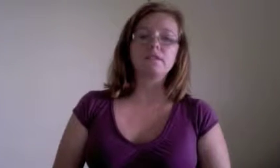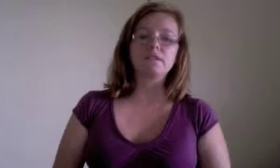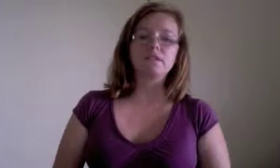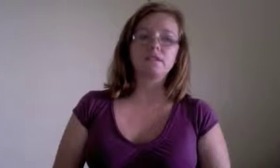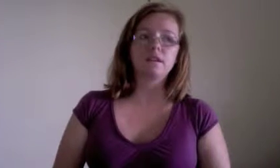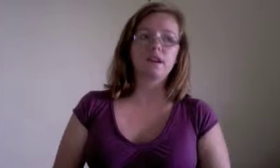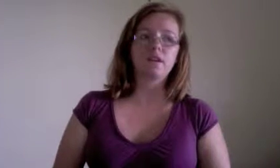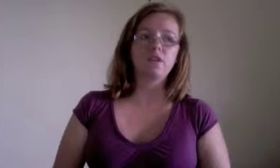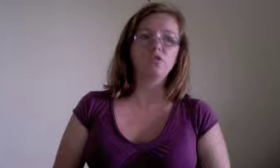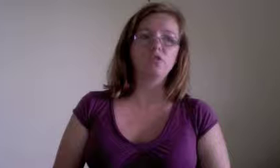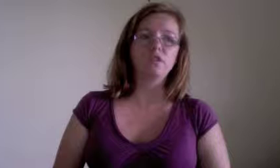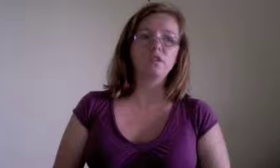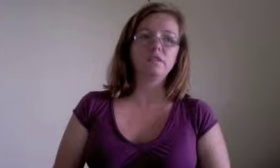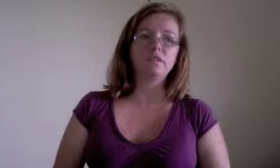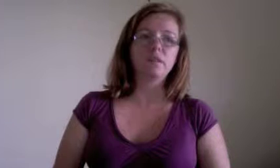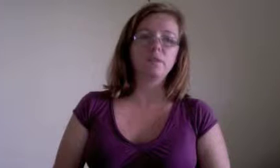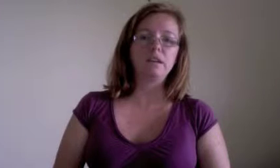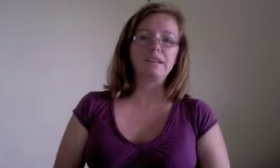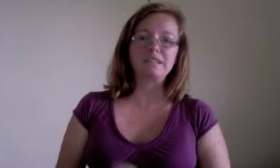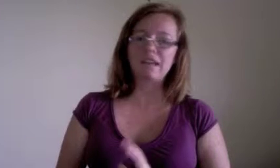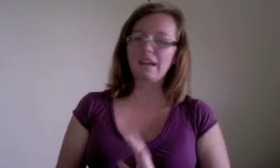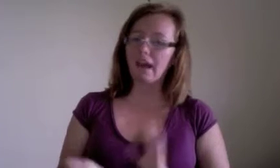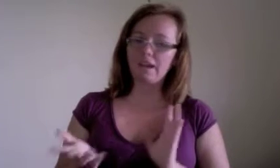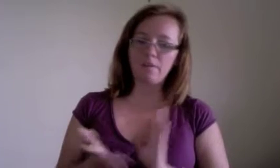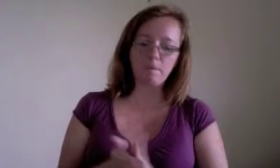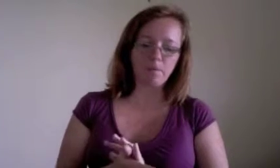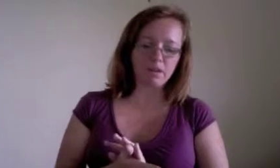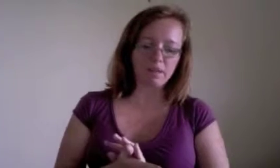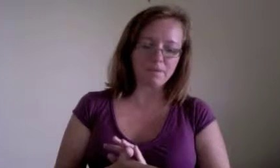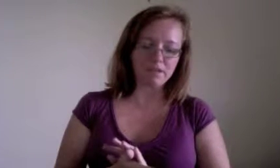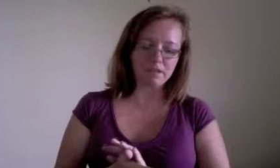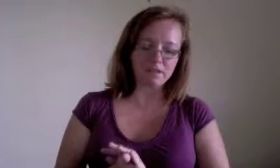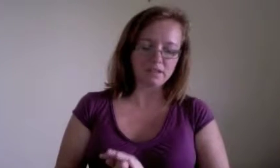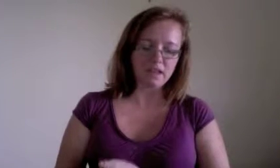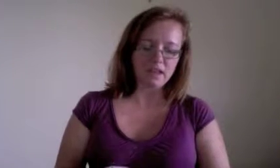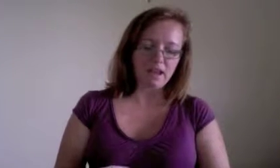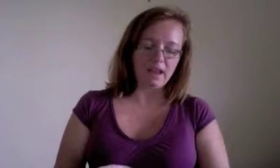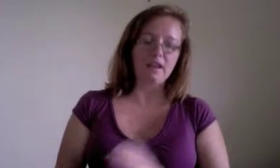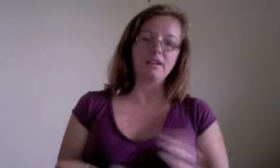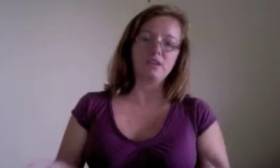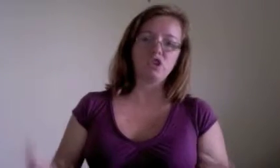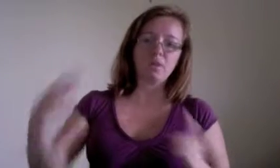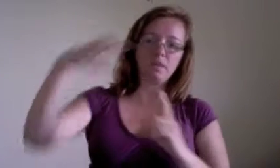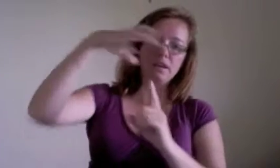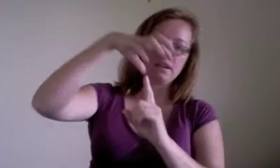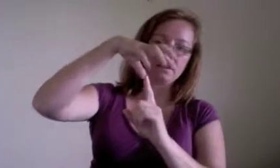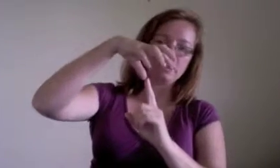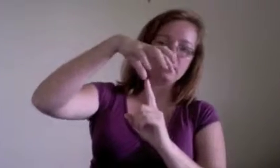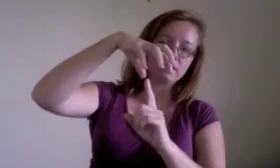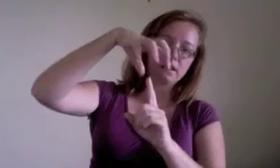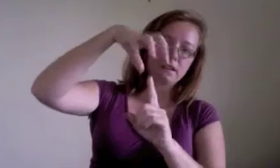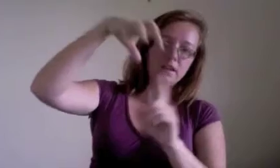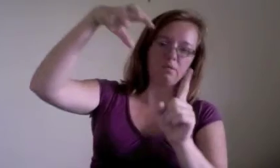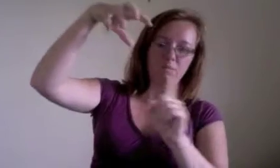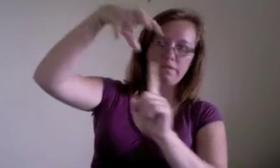Columbus, I know she said what it's not, I can't remember what Columbus is. And champion is one